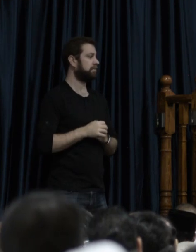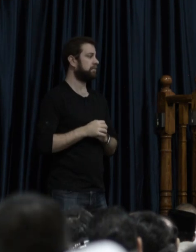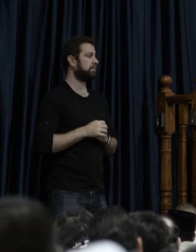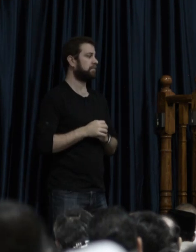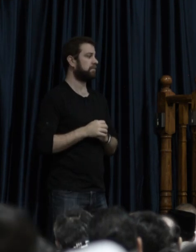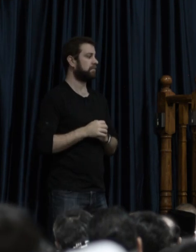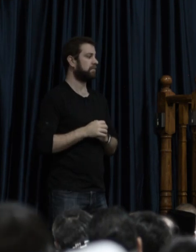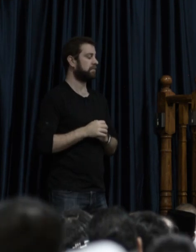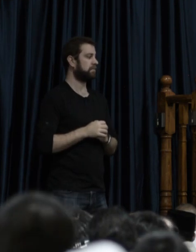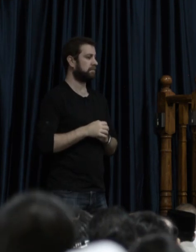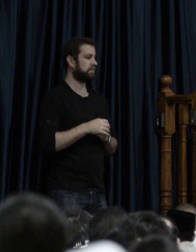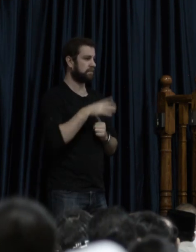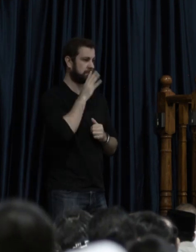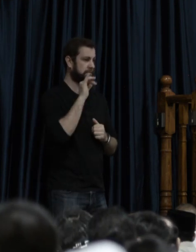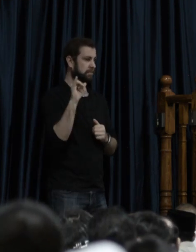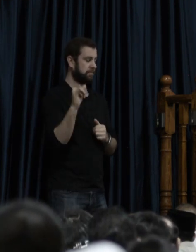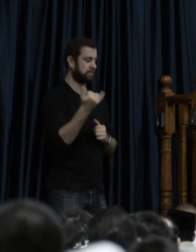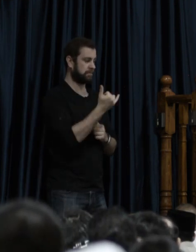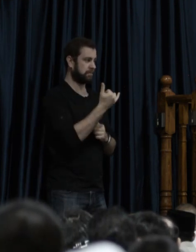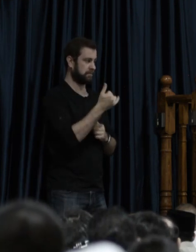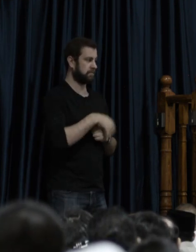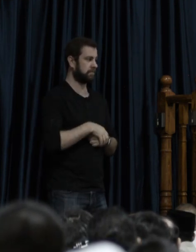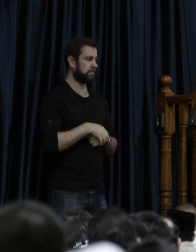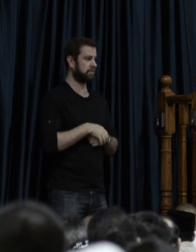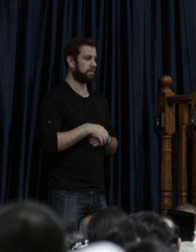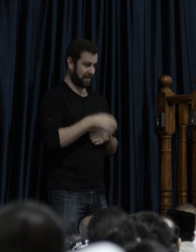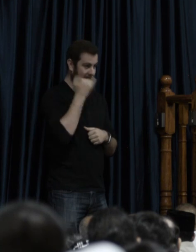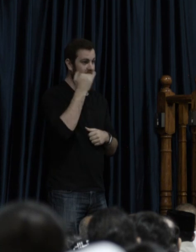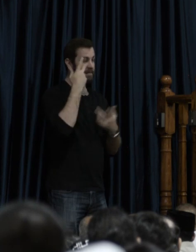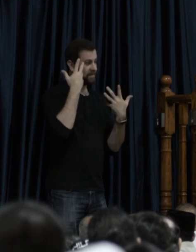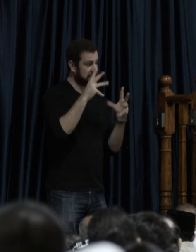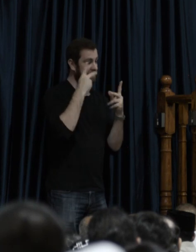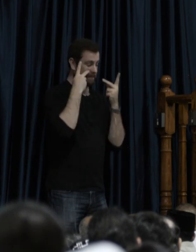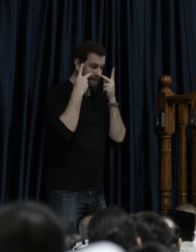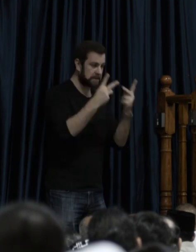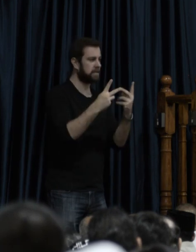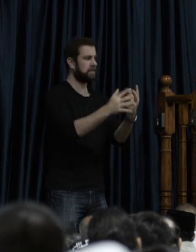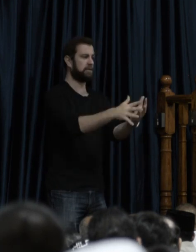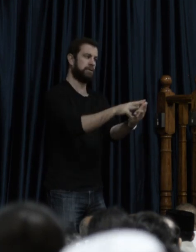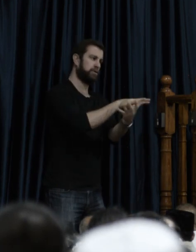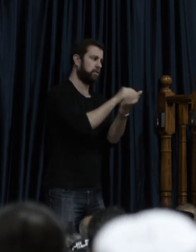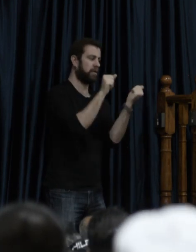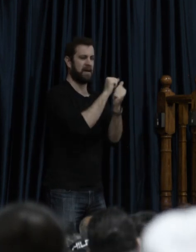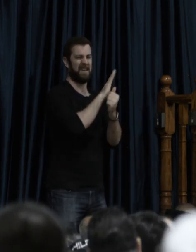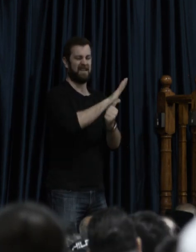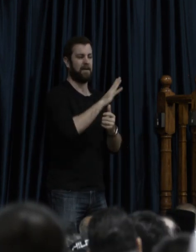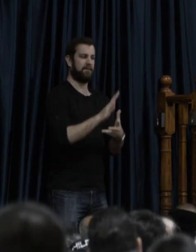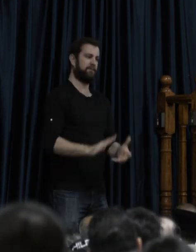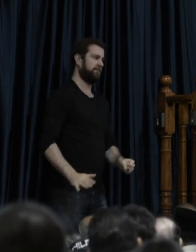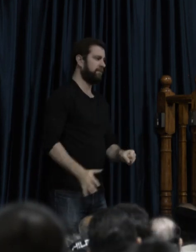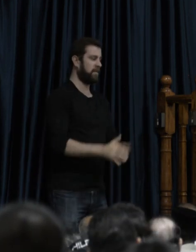fi mukhasamatihim. He destroys his whole life in proving